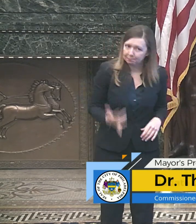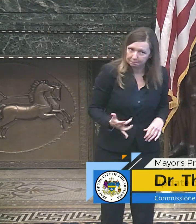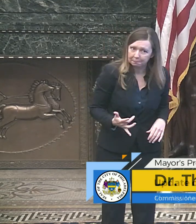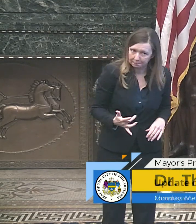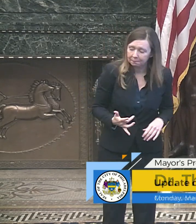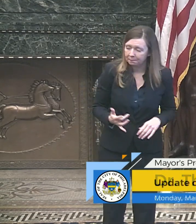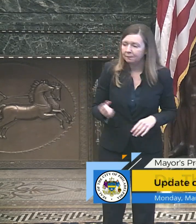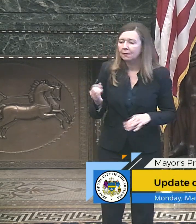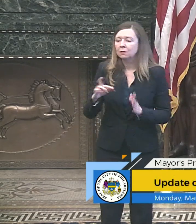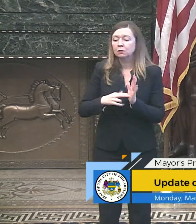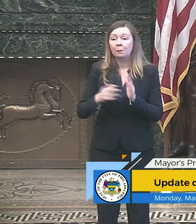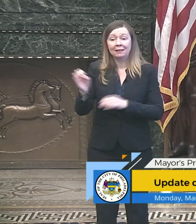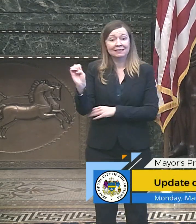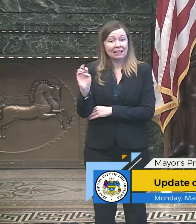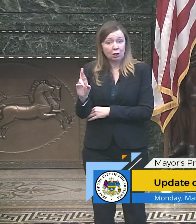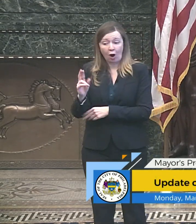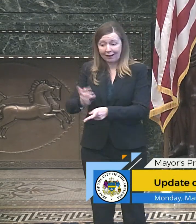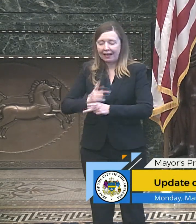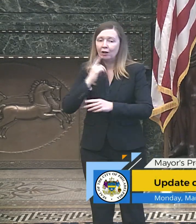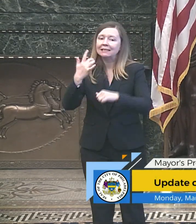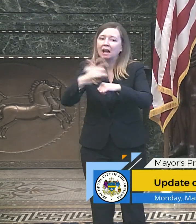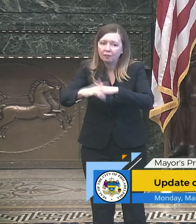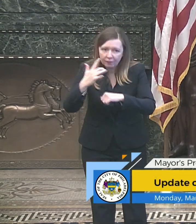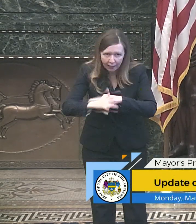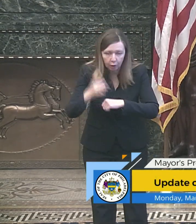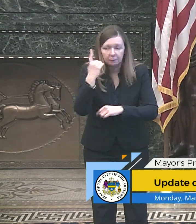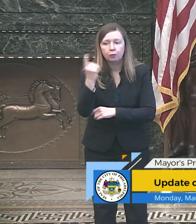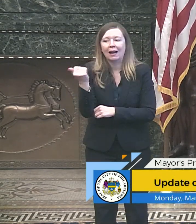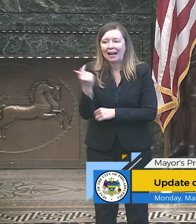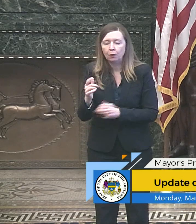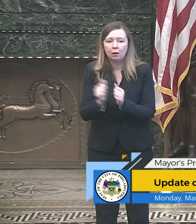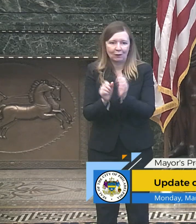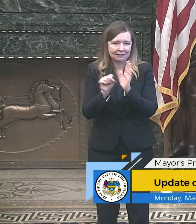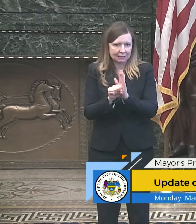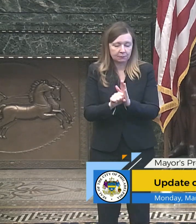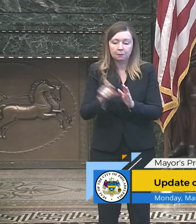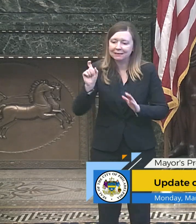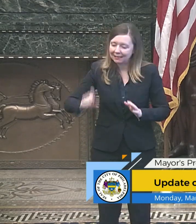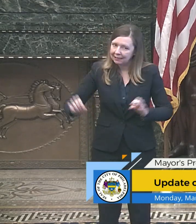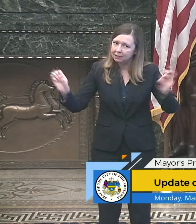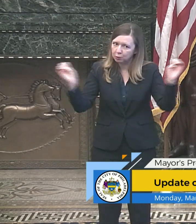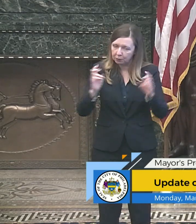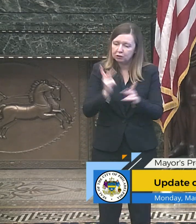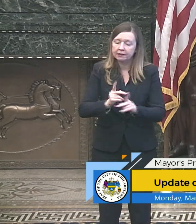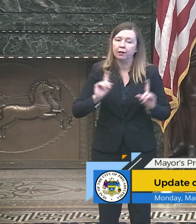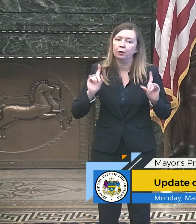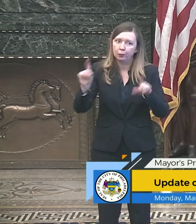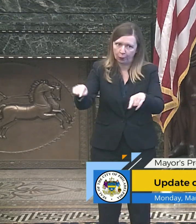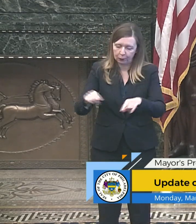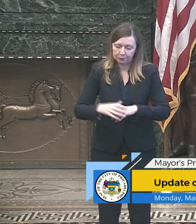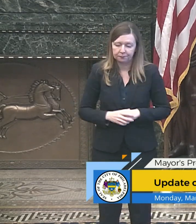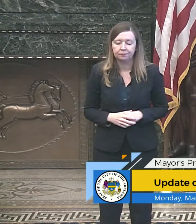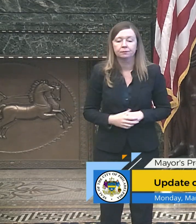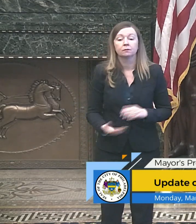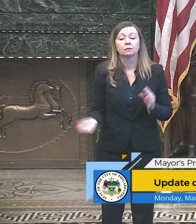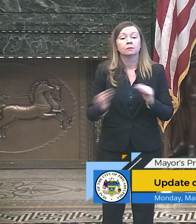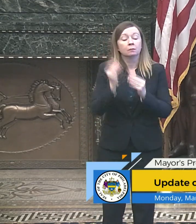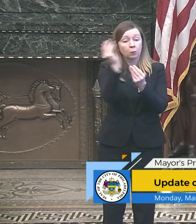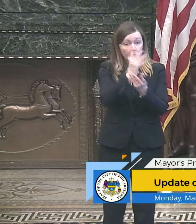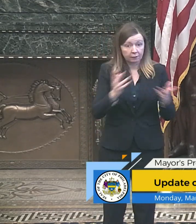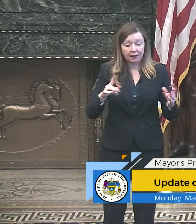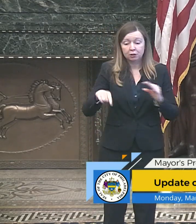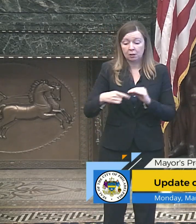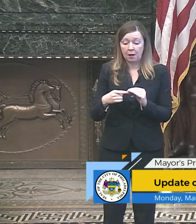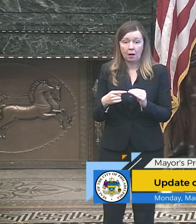usual, so emergency department care is available for anyone who has those symptoms who needs emergency care. More information